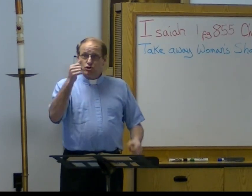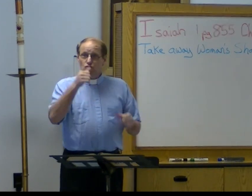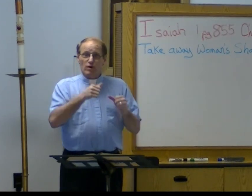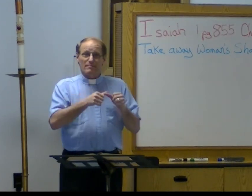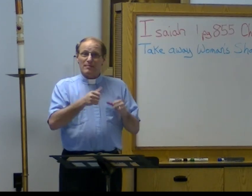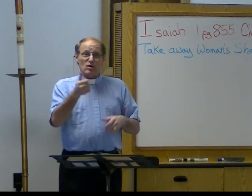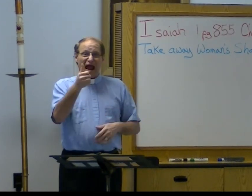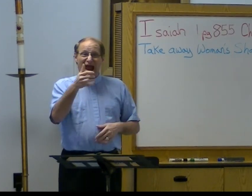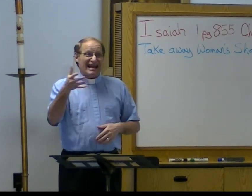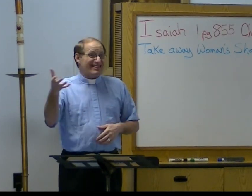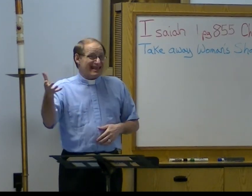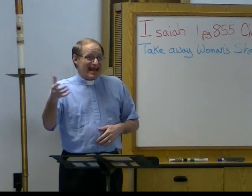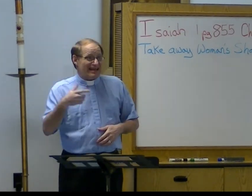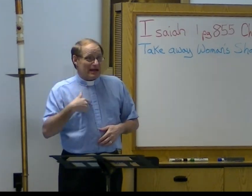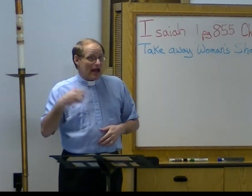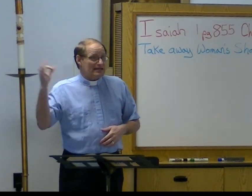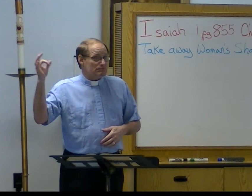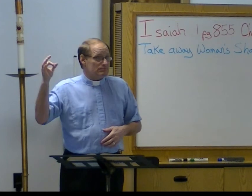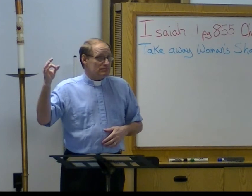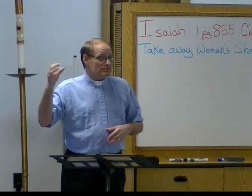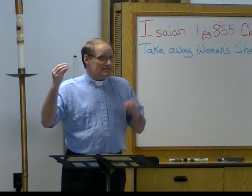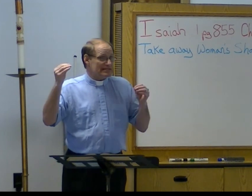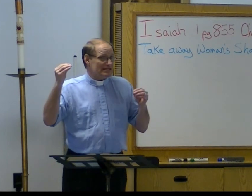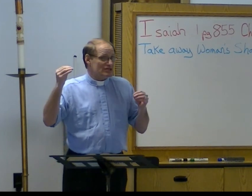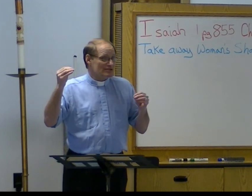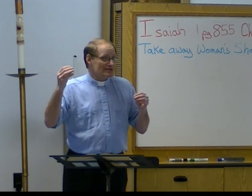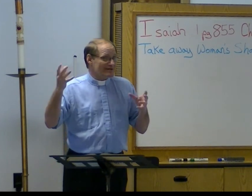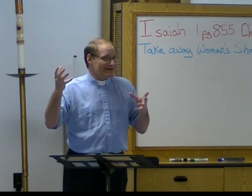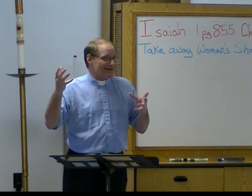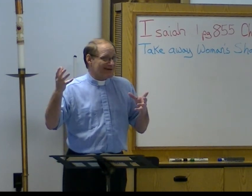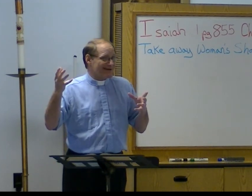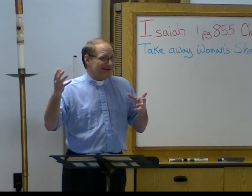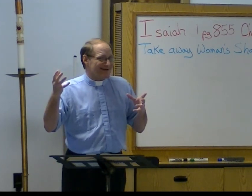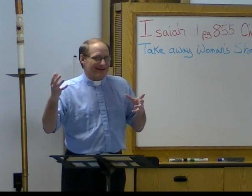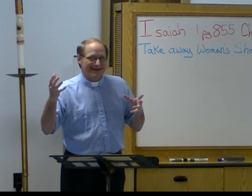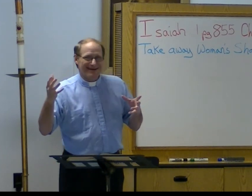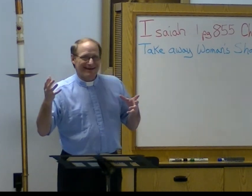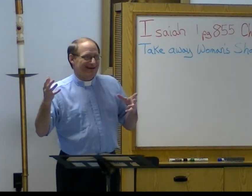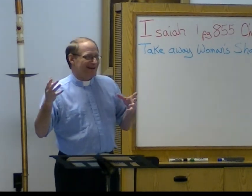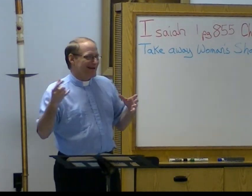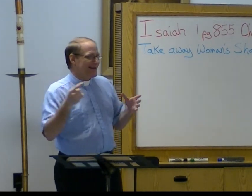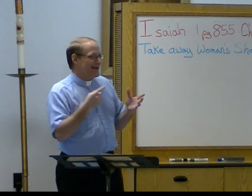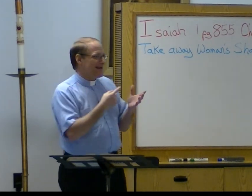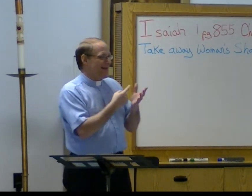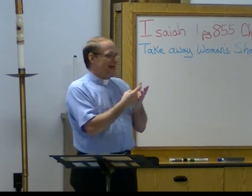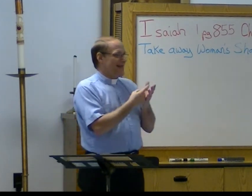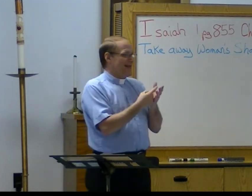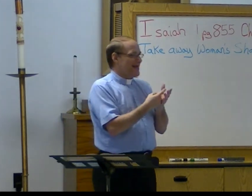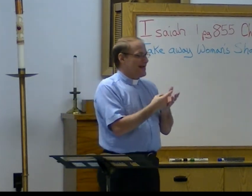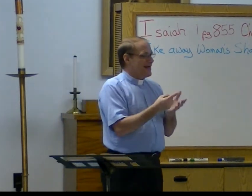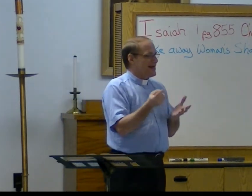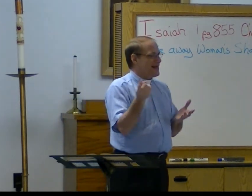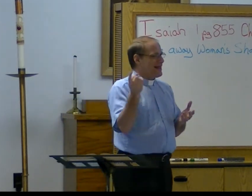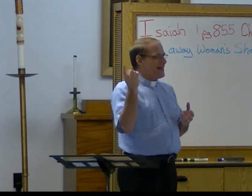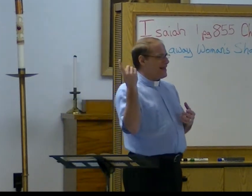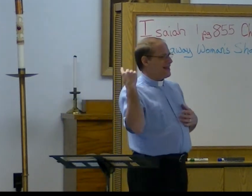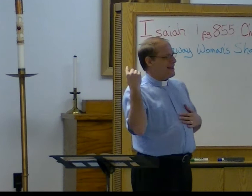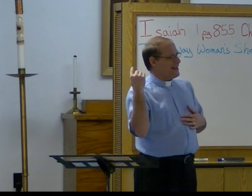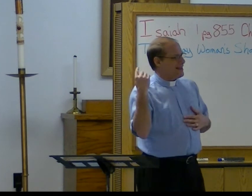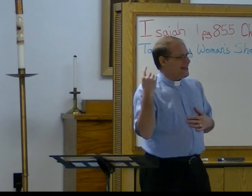do you remember anything that I teach? the way they take the woman's shame